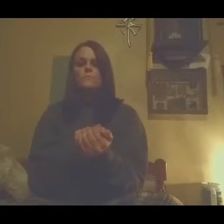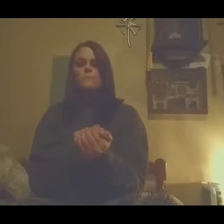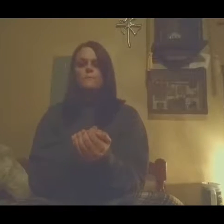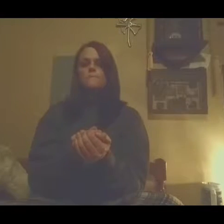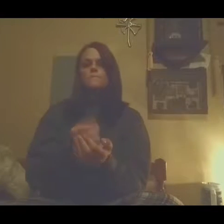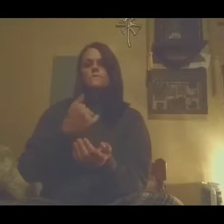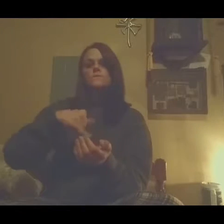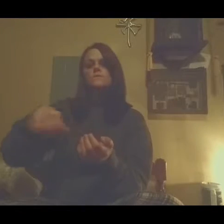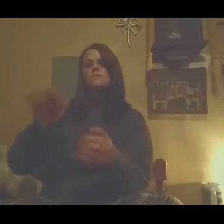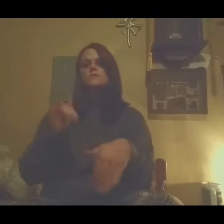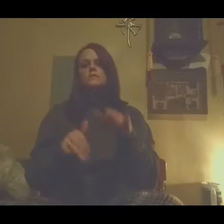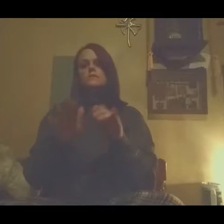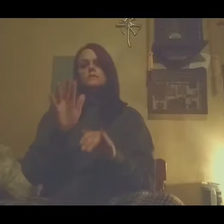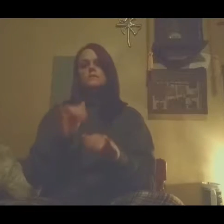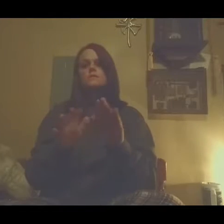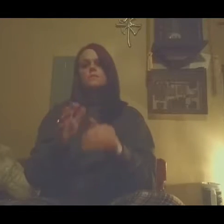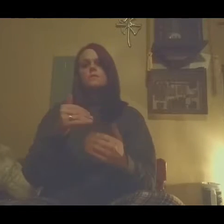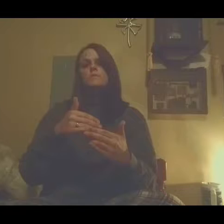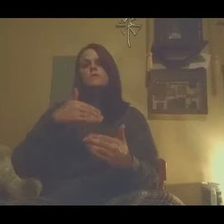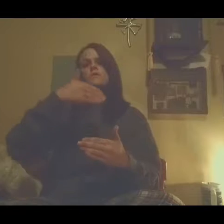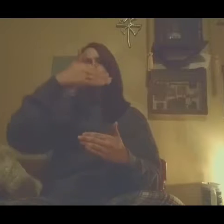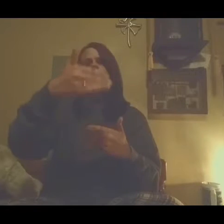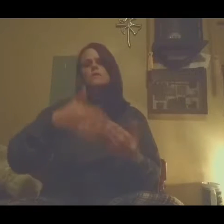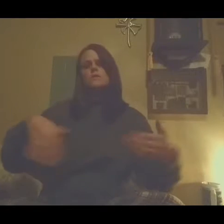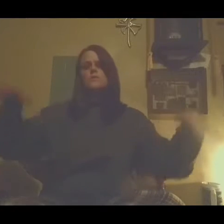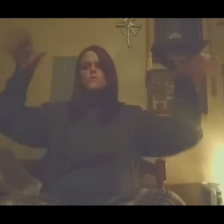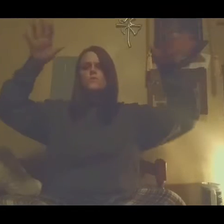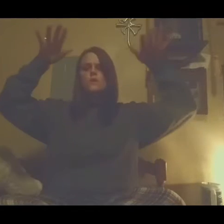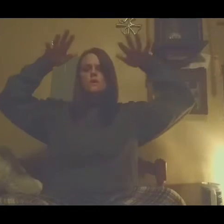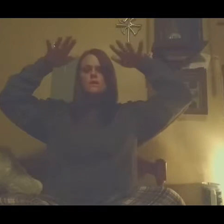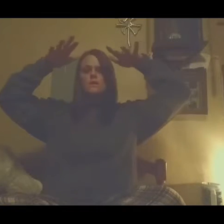Just a step beyond the rain